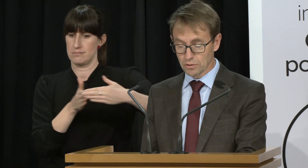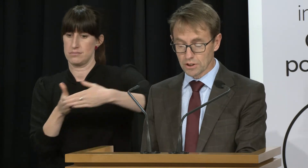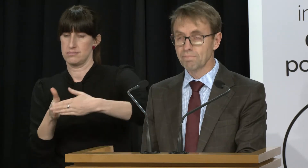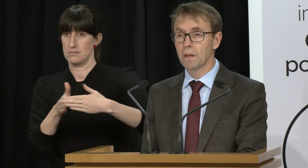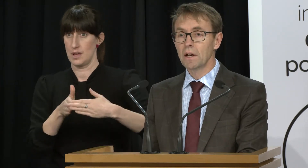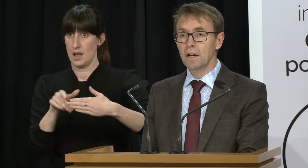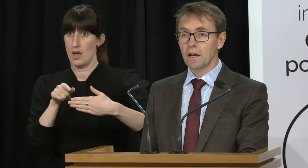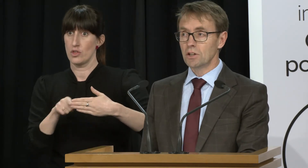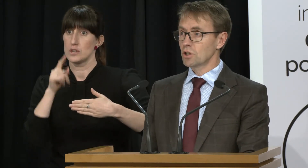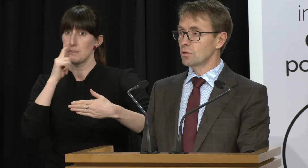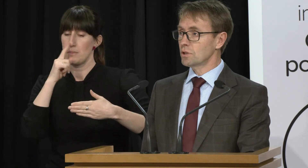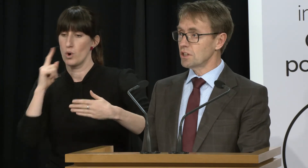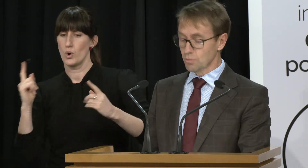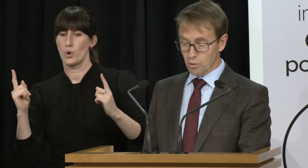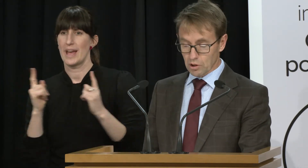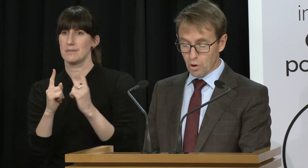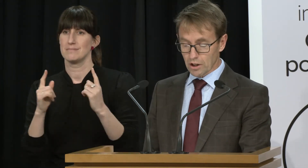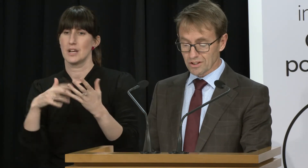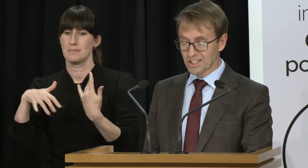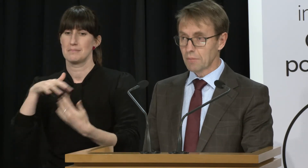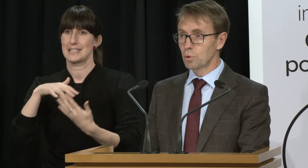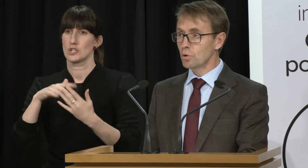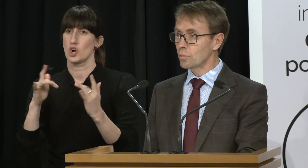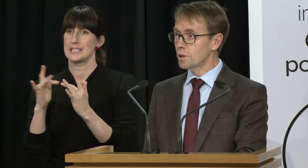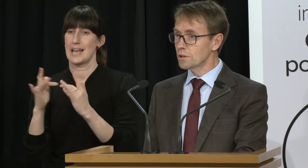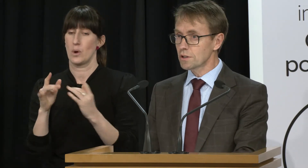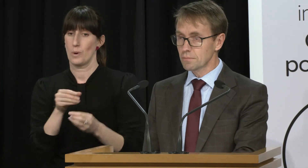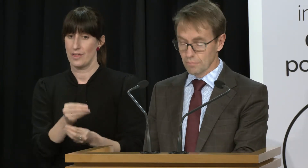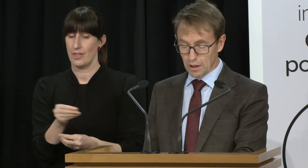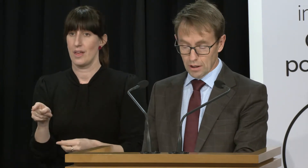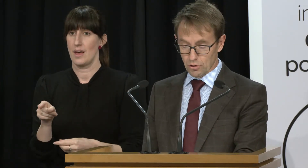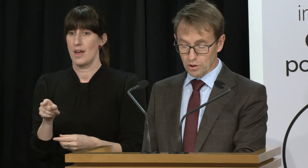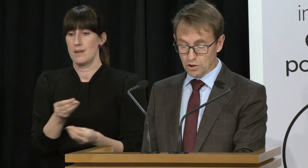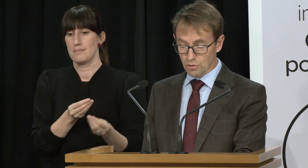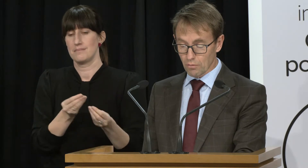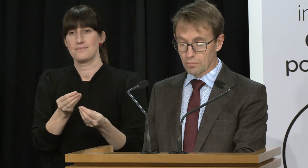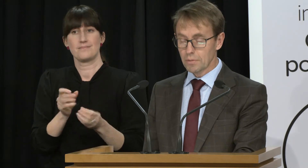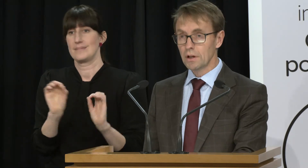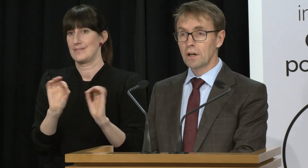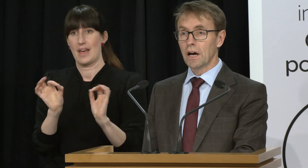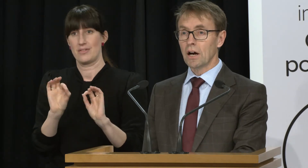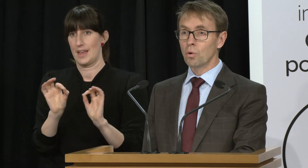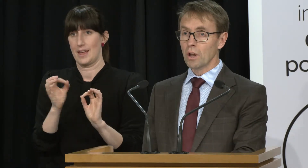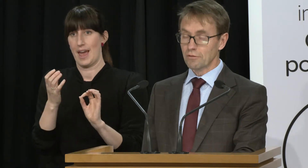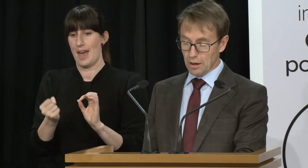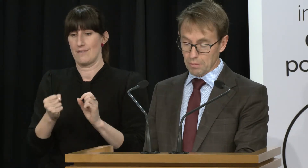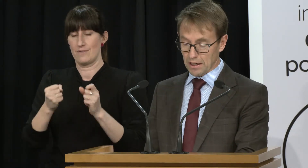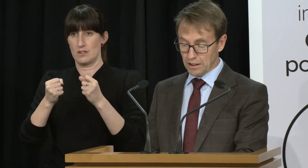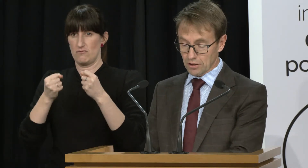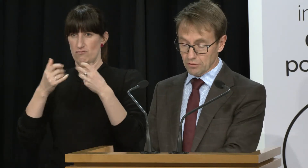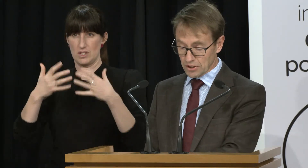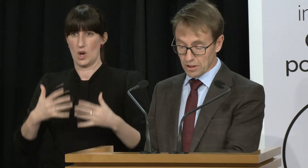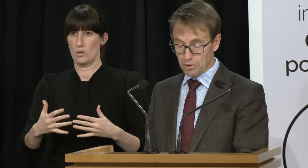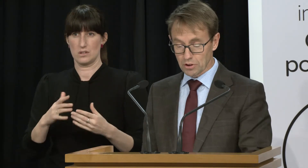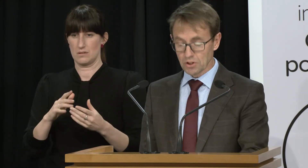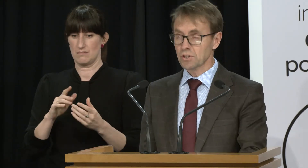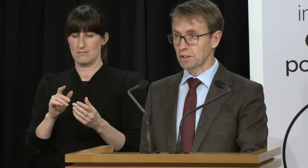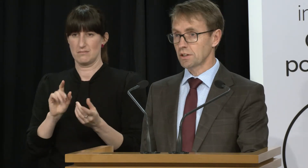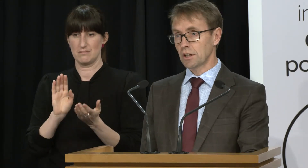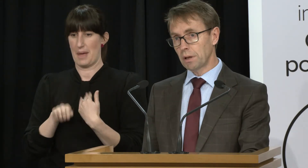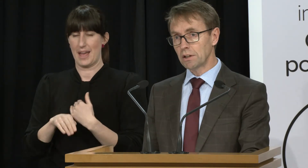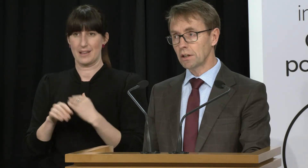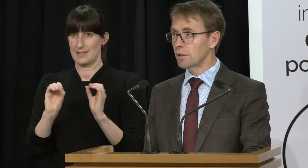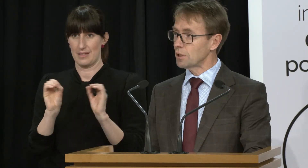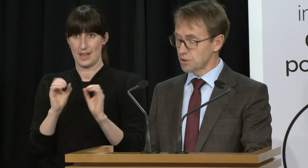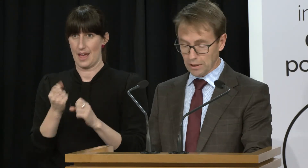negative results. Additional tests were required on some port workers, 32 of them. All have come back negative, except there are just